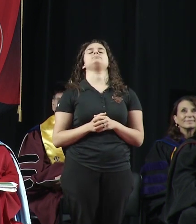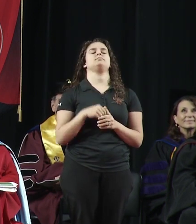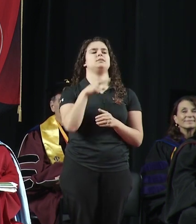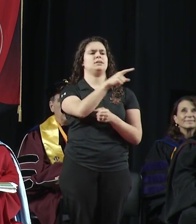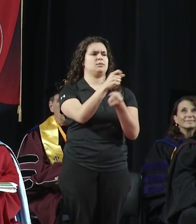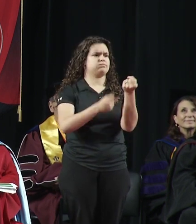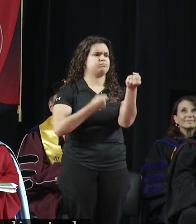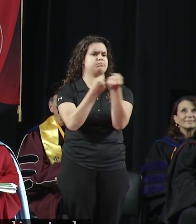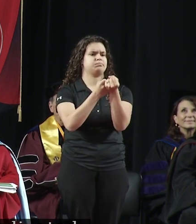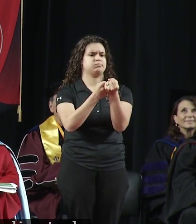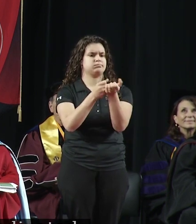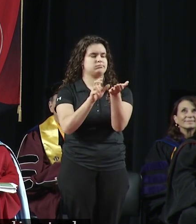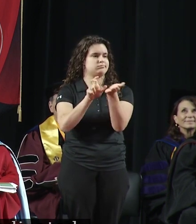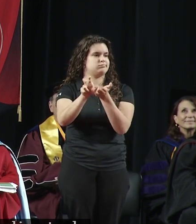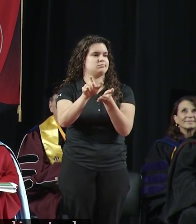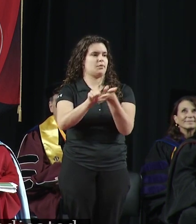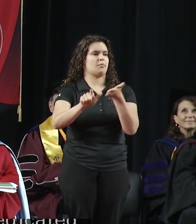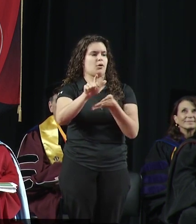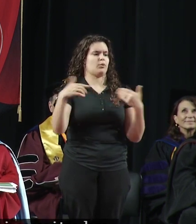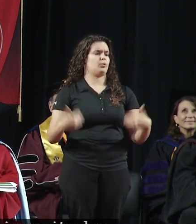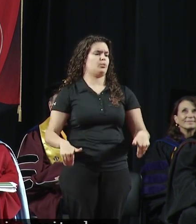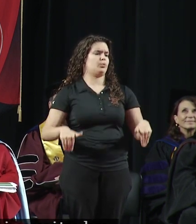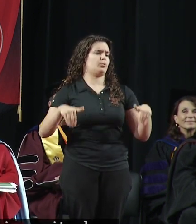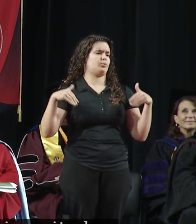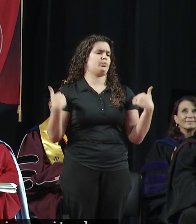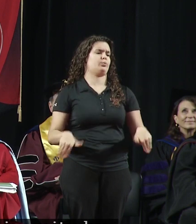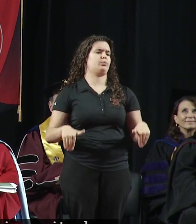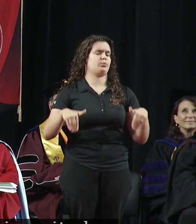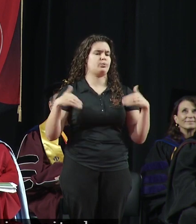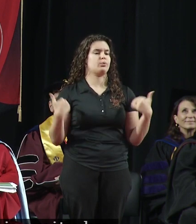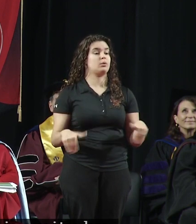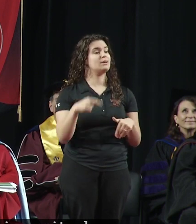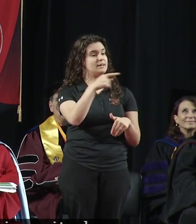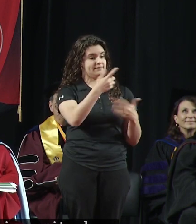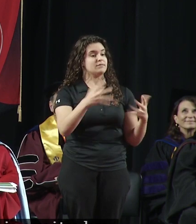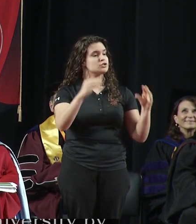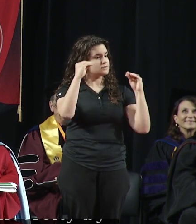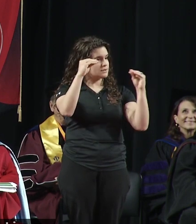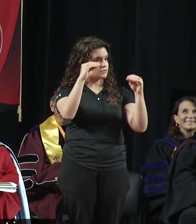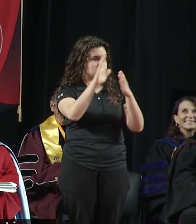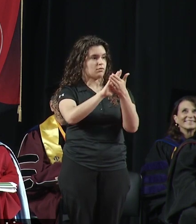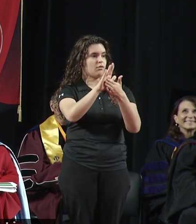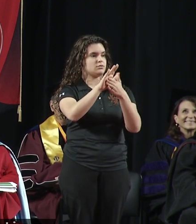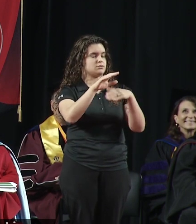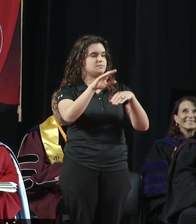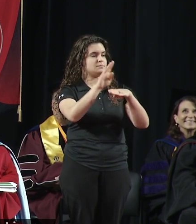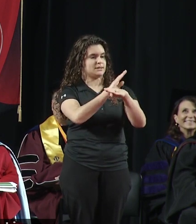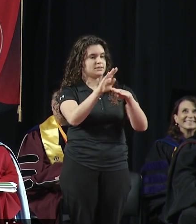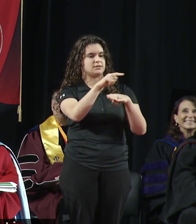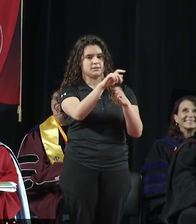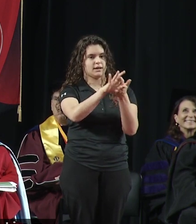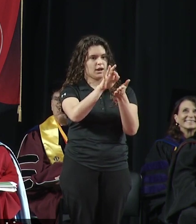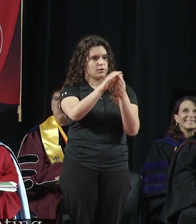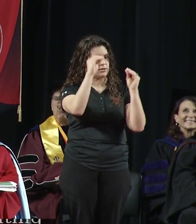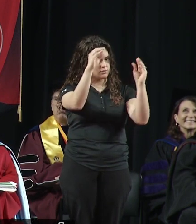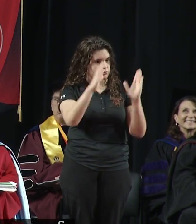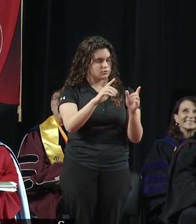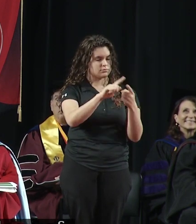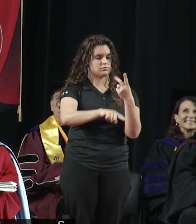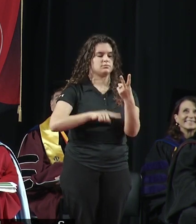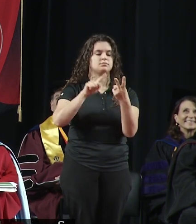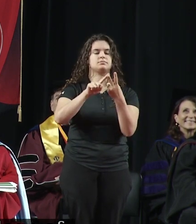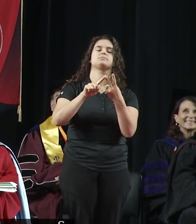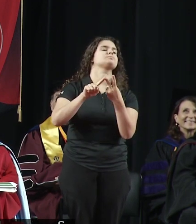Lamar University, having served as an accounting instructor in the College of Business and member